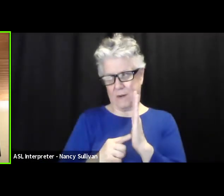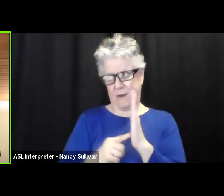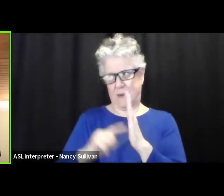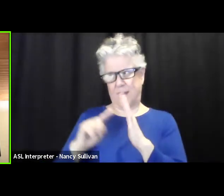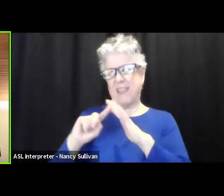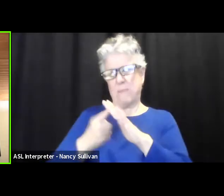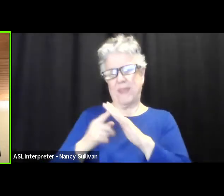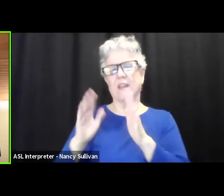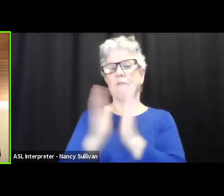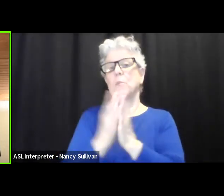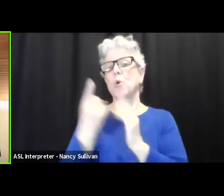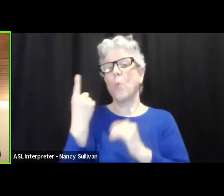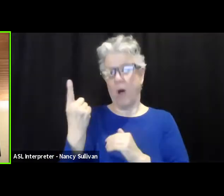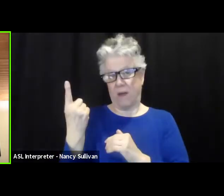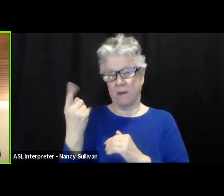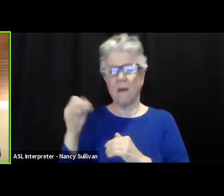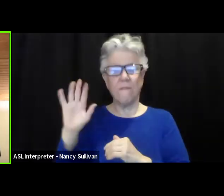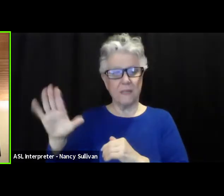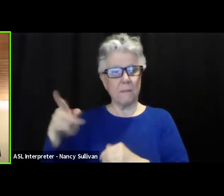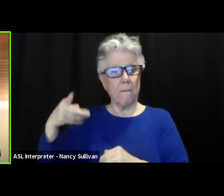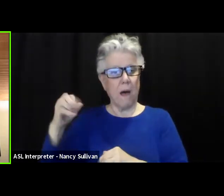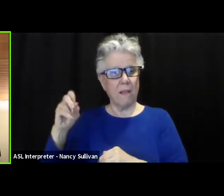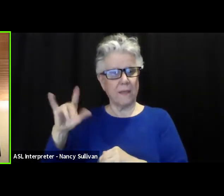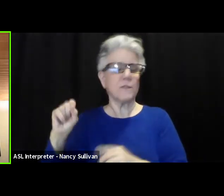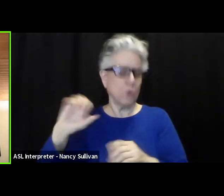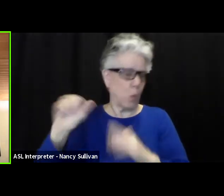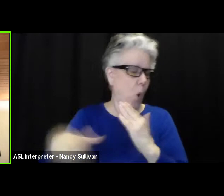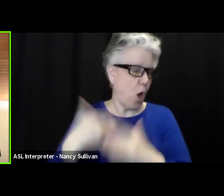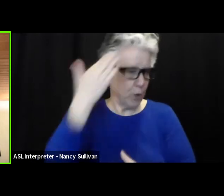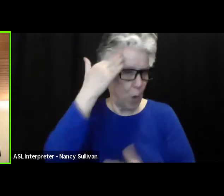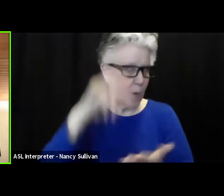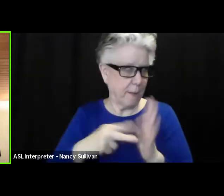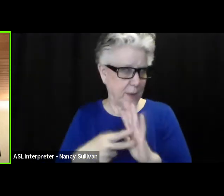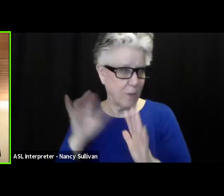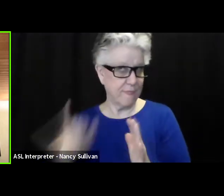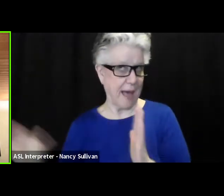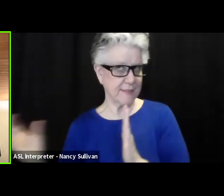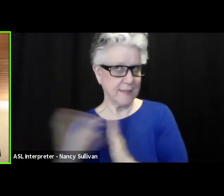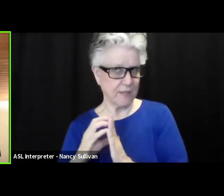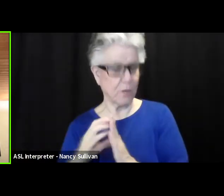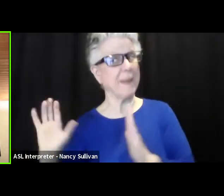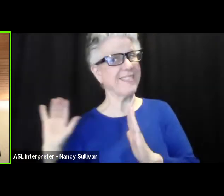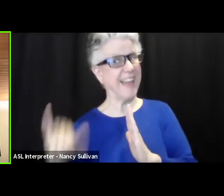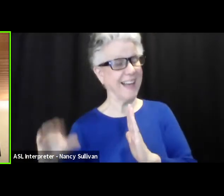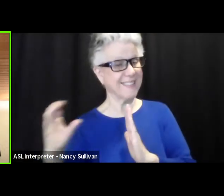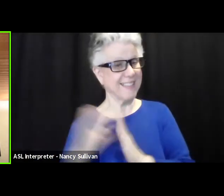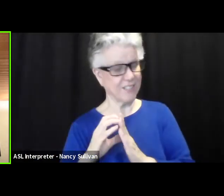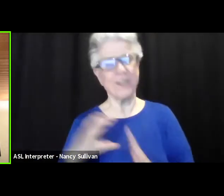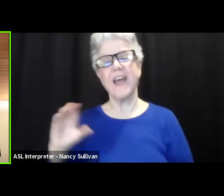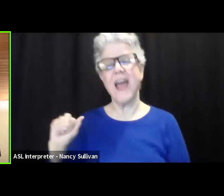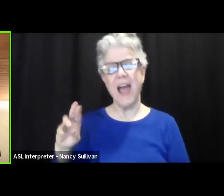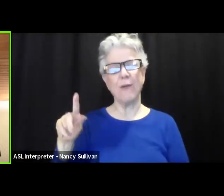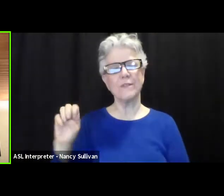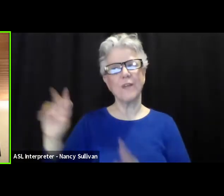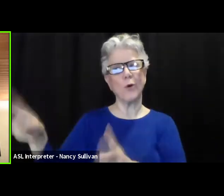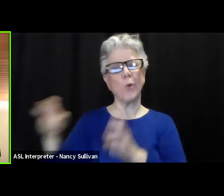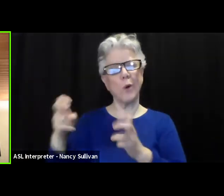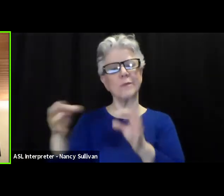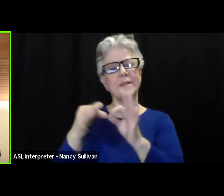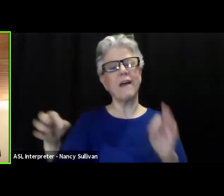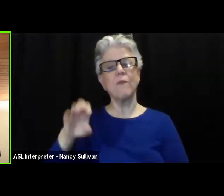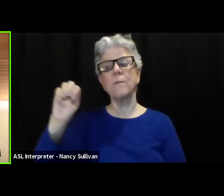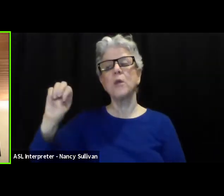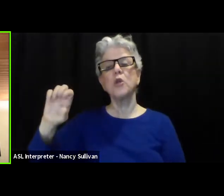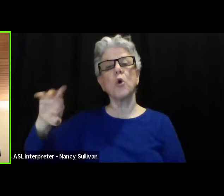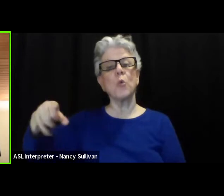beginning of Book One of the Politics? And I'm sure you all know what I mean when I say that section. That section where Aristotle quotes the line from Euripides,